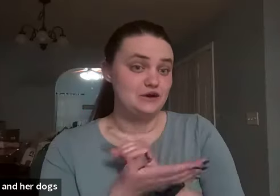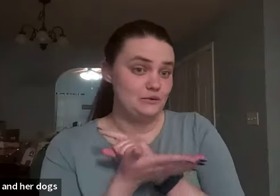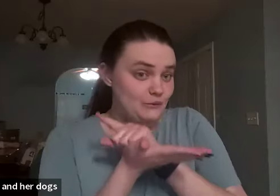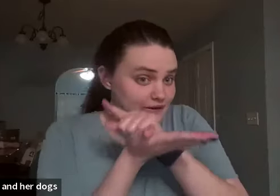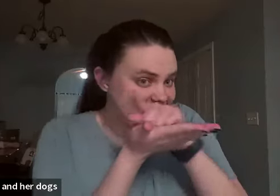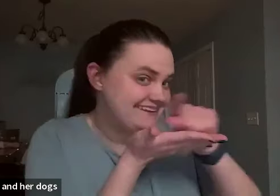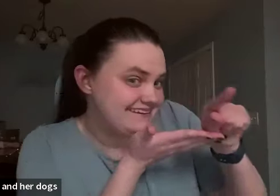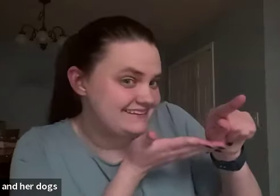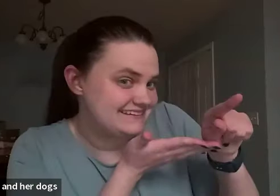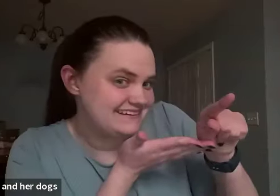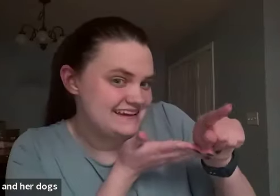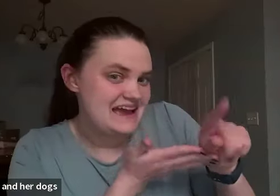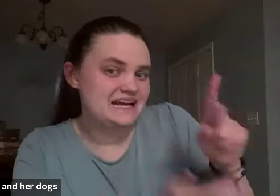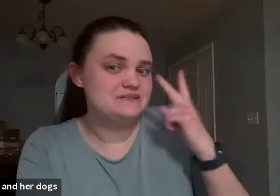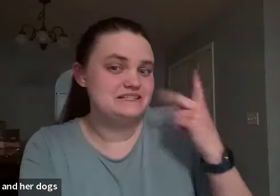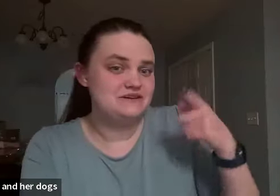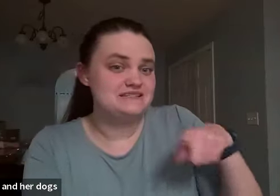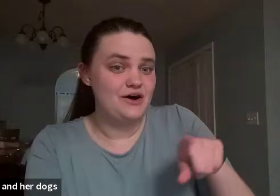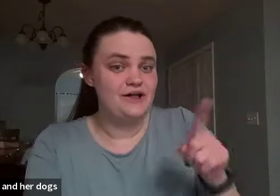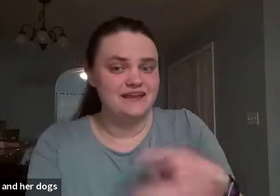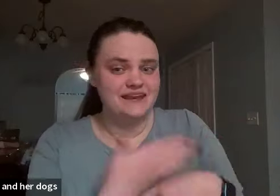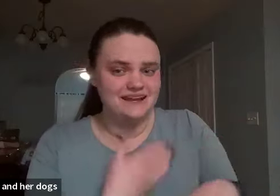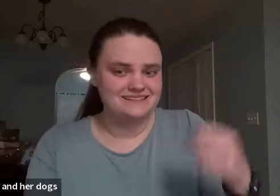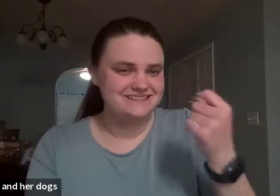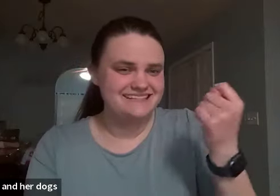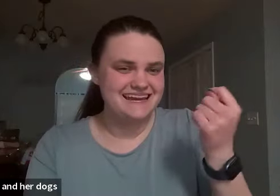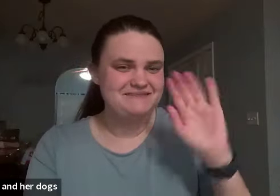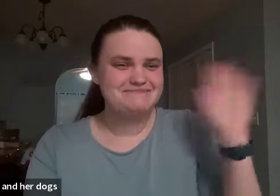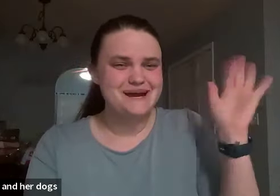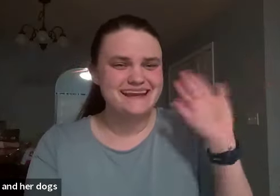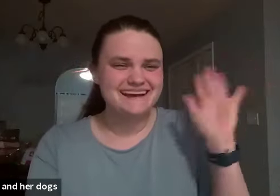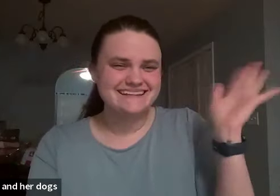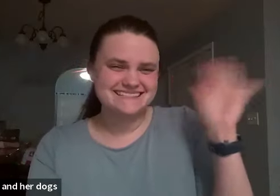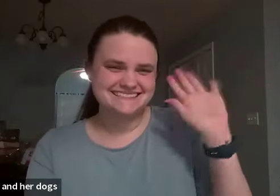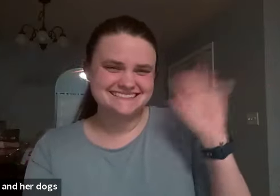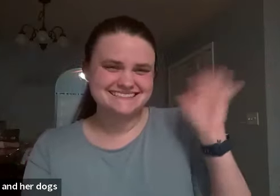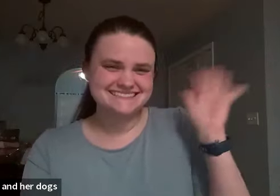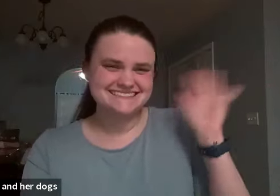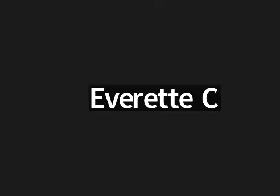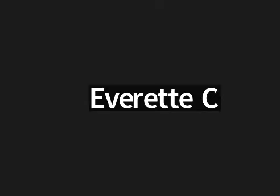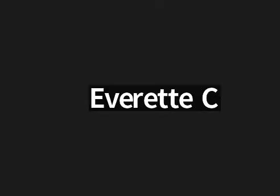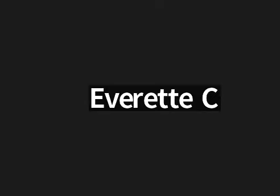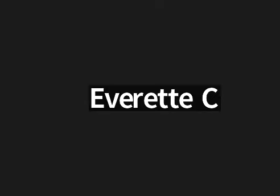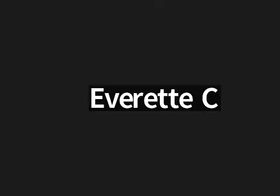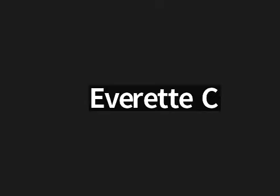and week. And I will see you guys all next Tuesday. Bye, guys. Thank you. Good night.